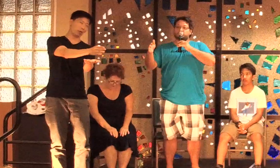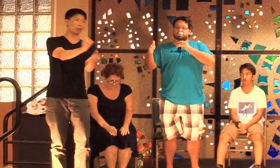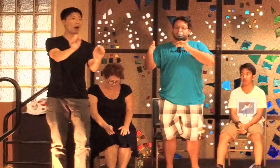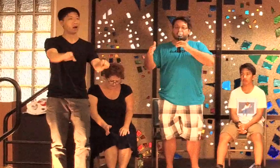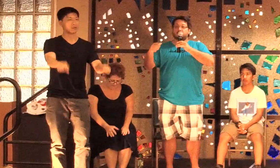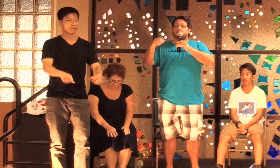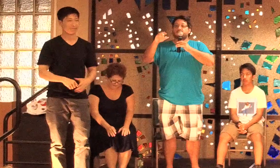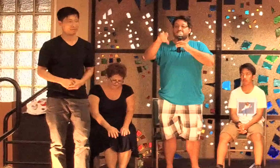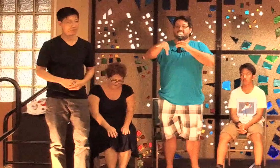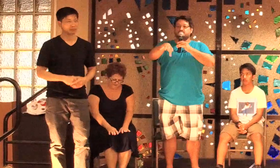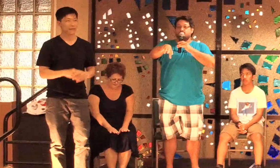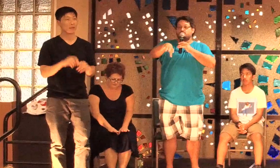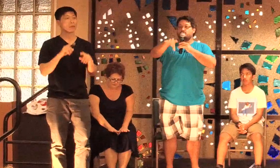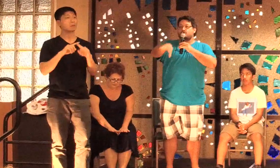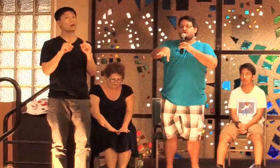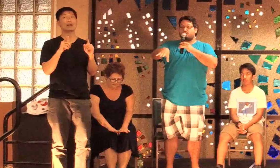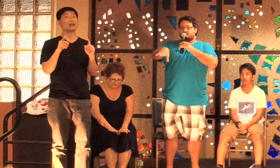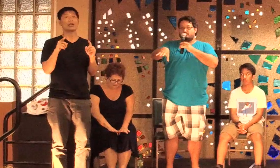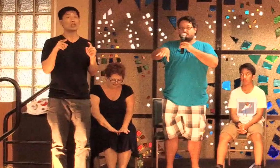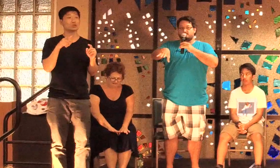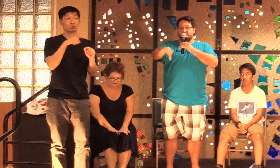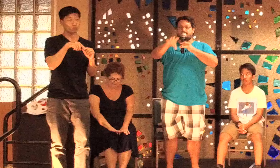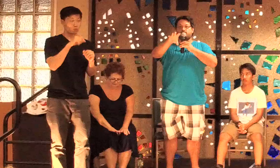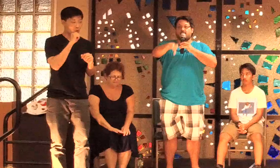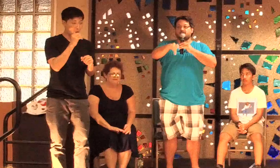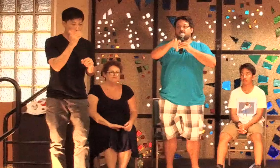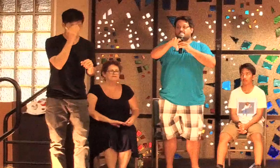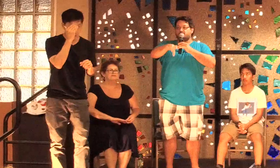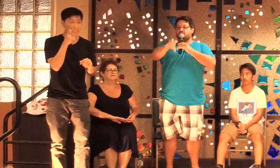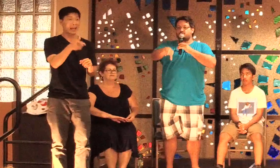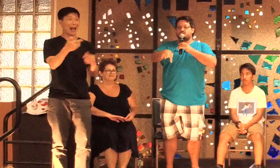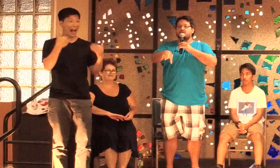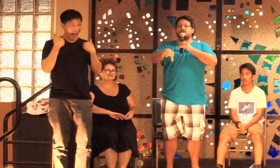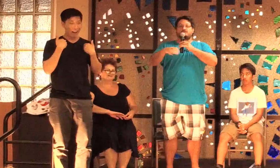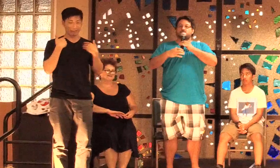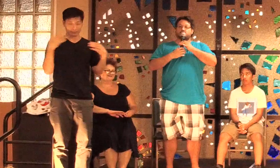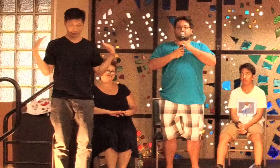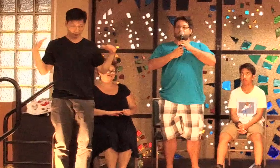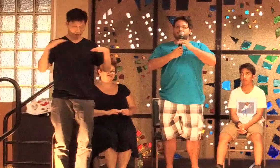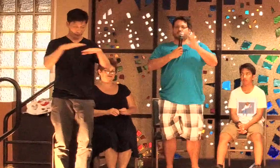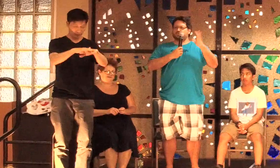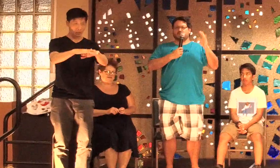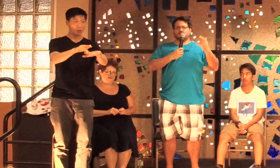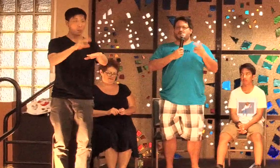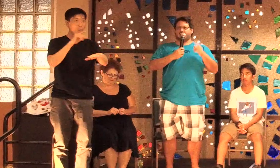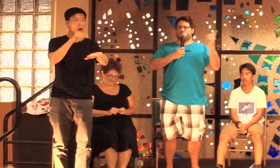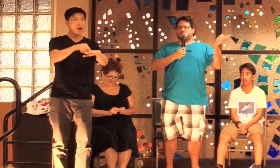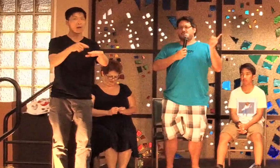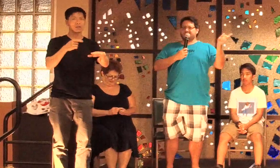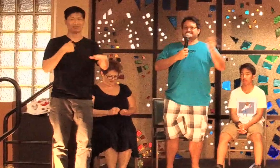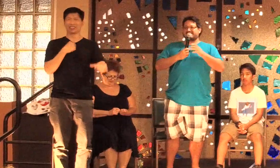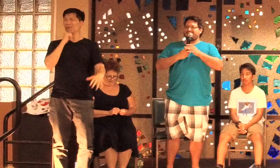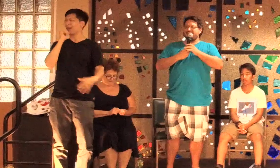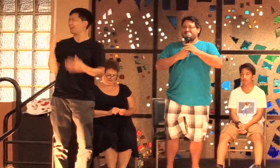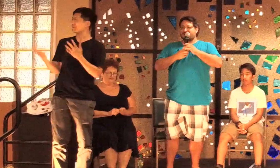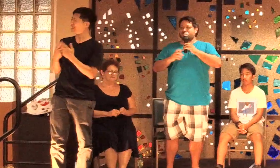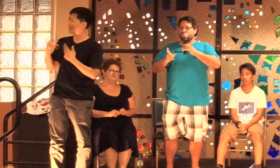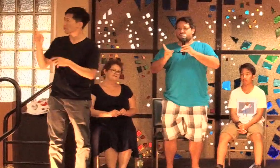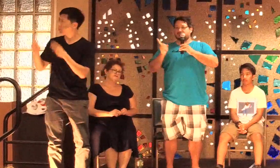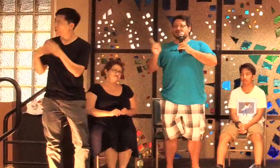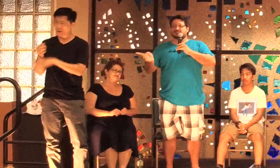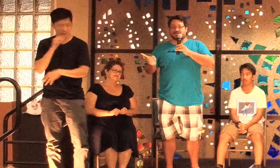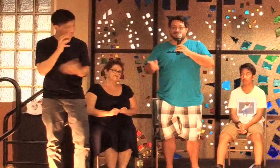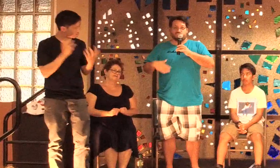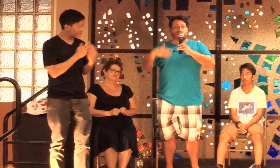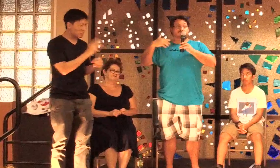bit to the freshwater side. But until you learn that brackish part of you, you're going to be wondering, well, I don't belong on this side. I